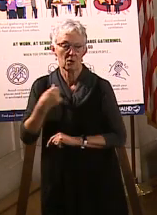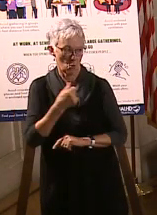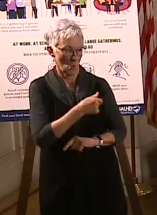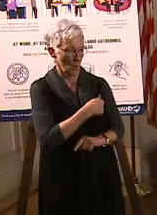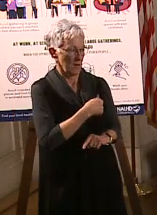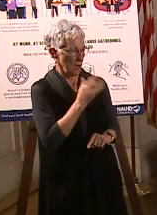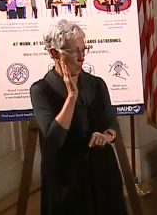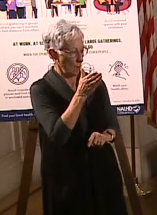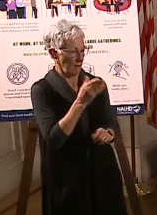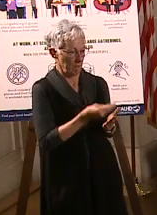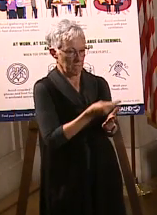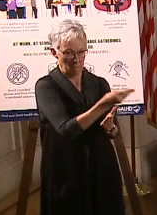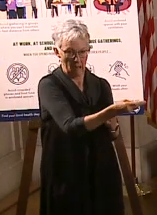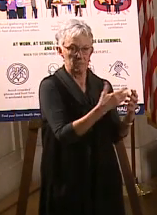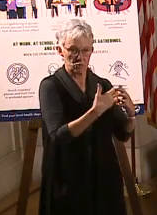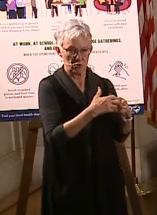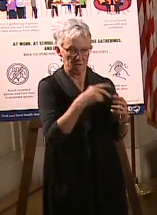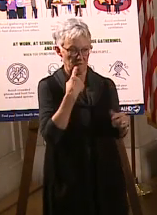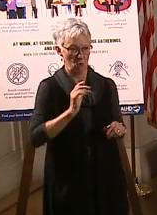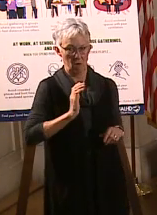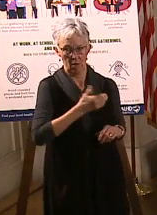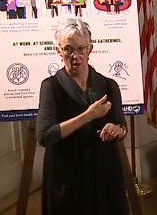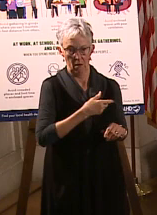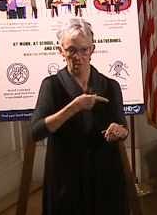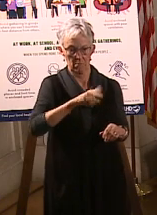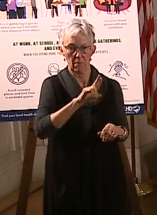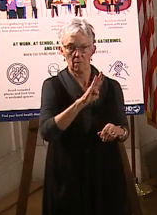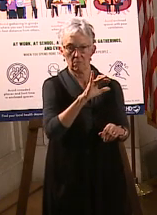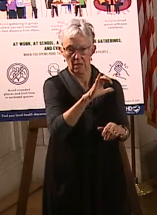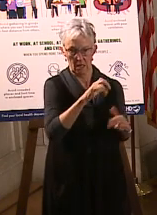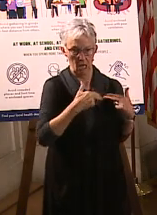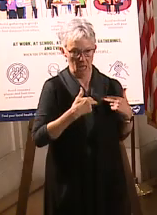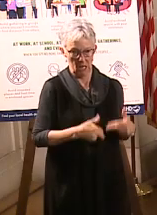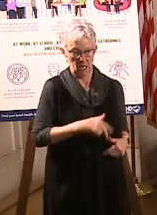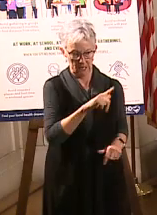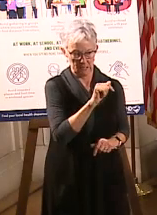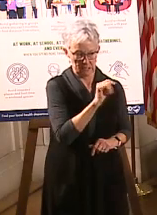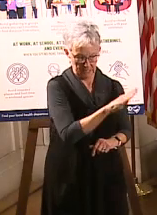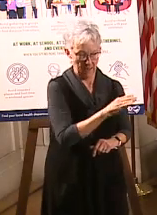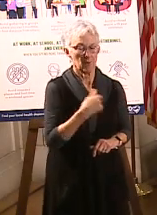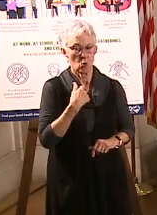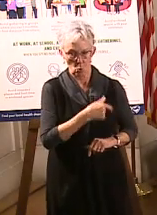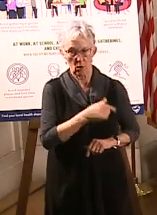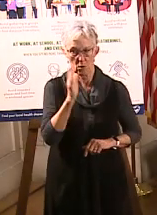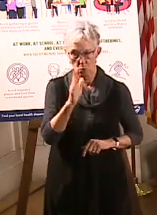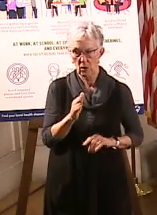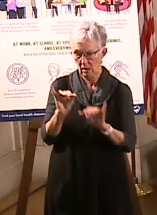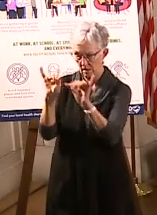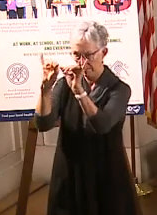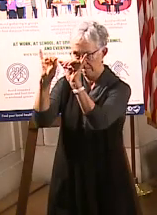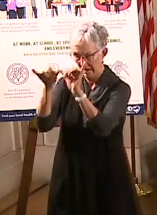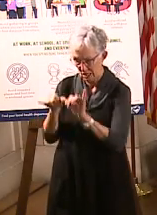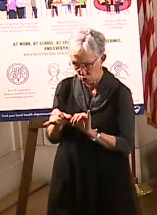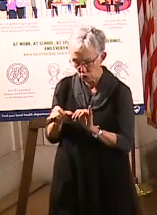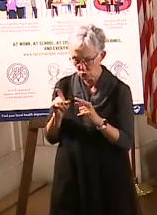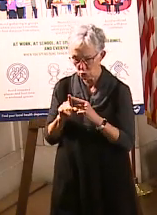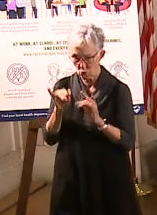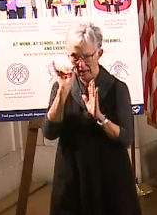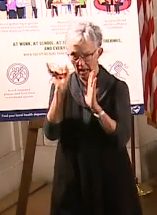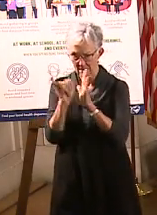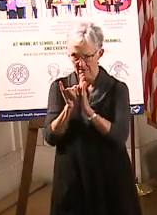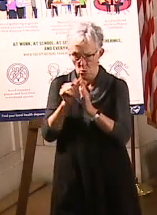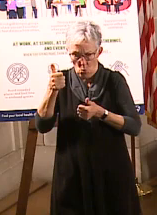and we get one that we suspect they're tested positive, then we will sequence that to confirm that it is indeed